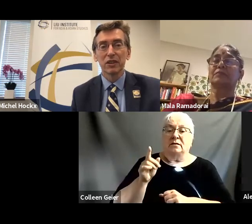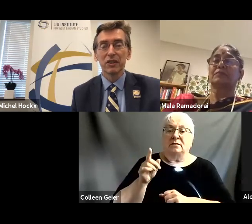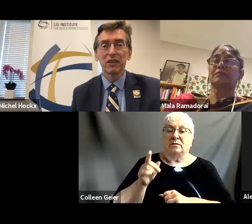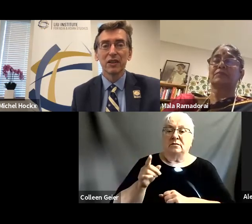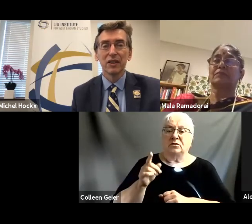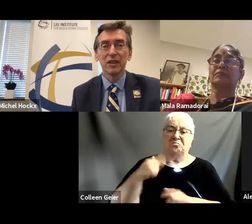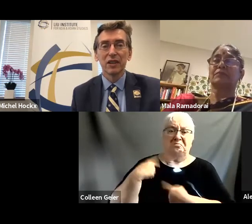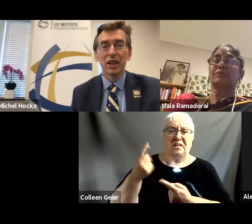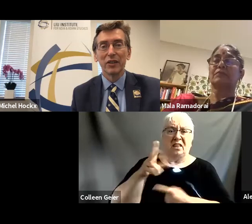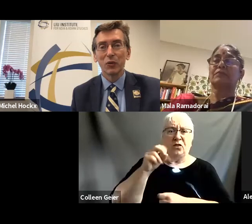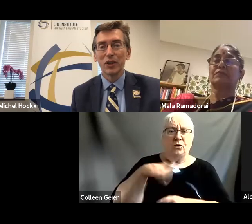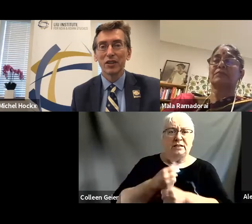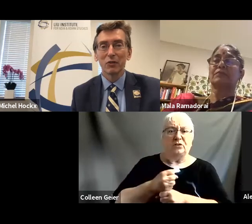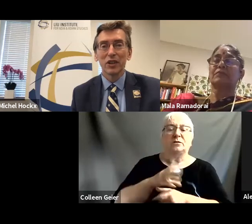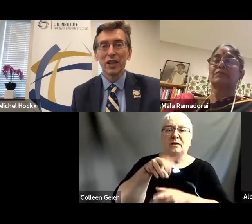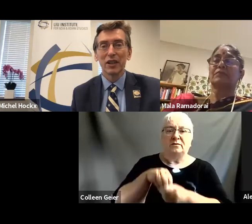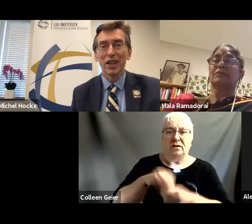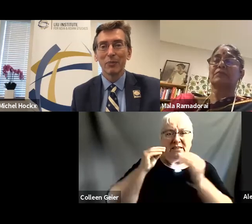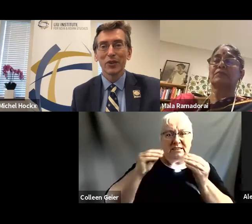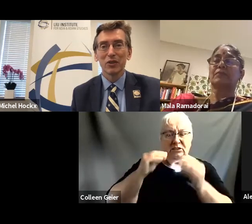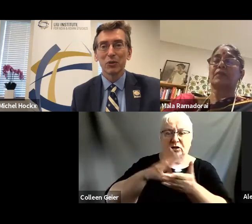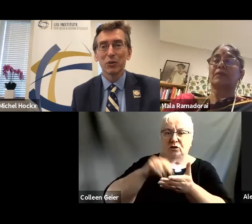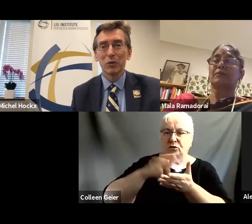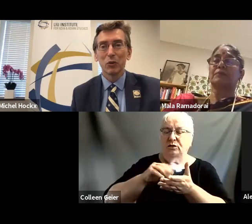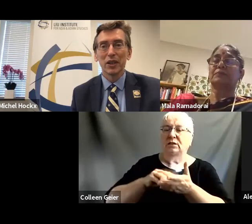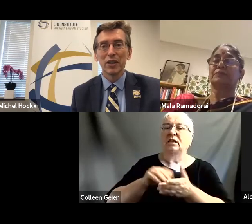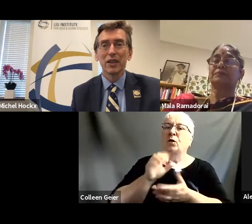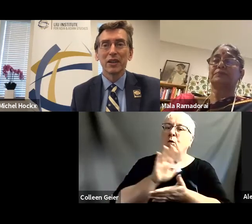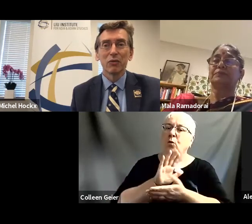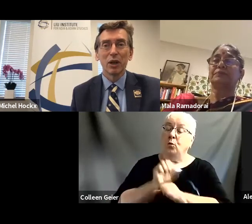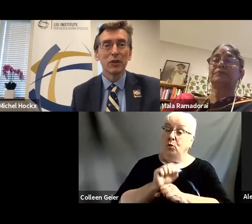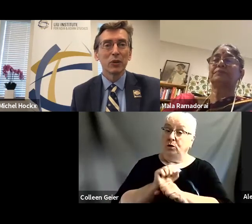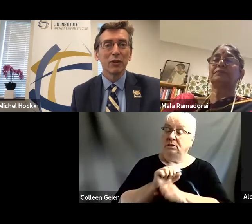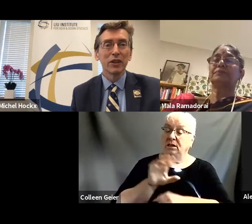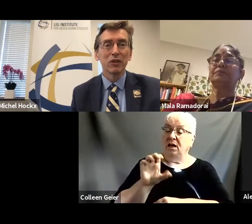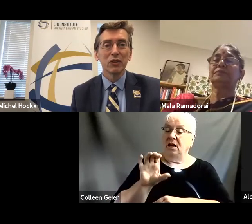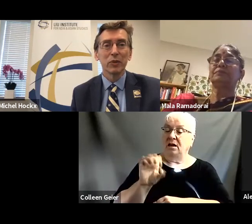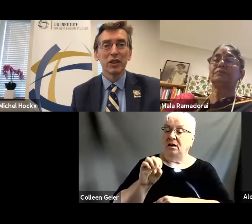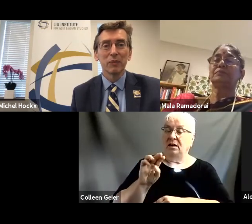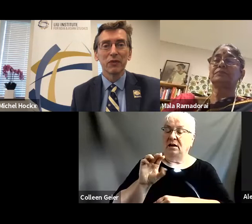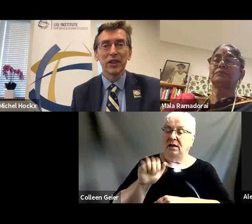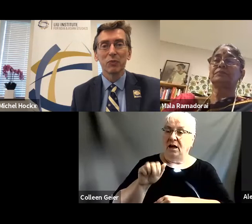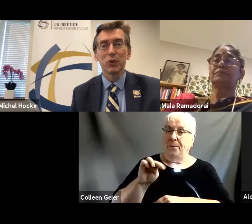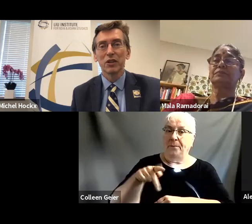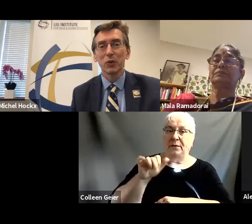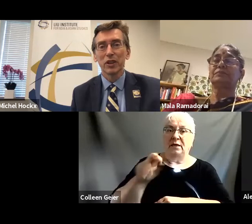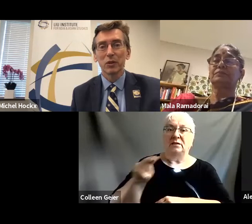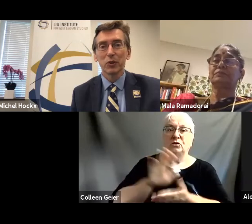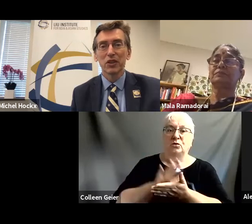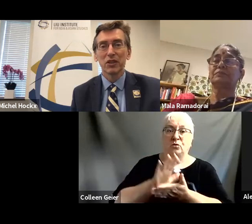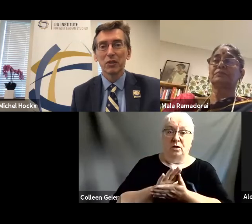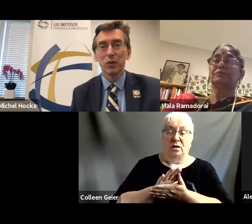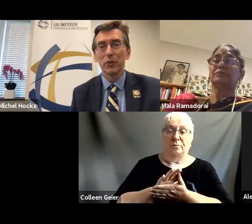30 years. Having worked in a renowned Campion school in Mumbai, Ramadarai went on to become the vice principal